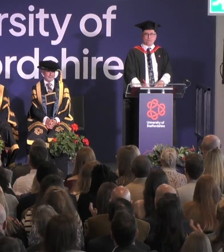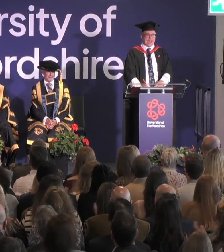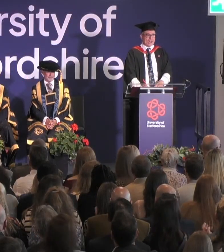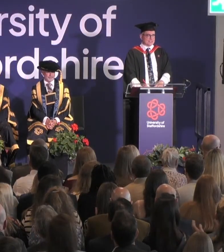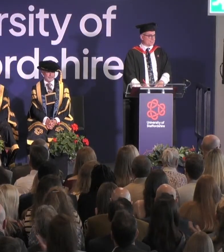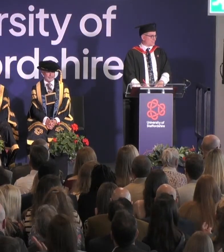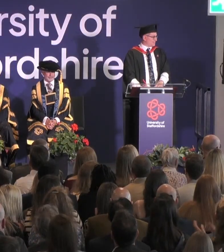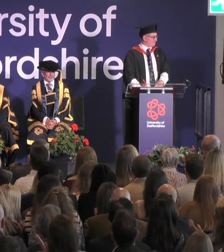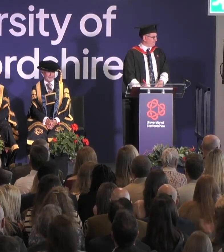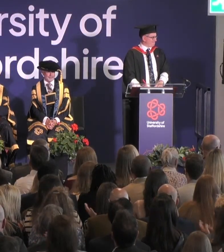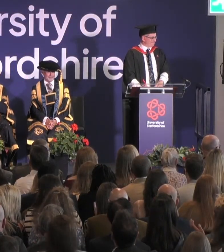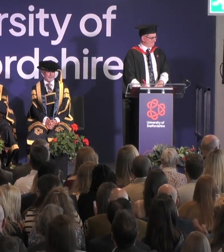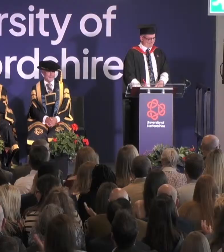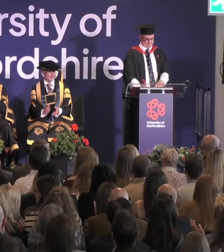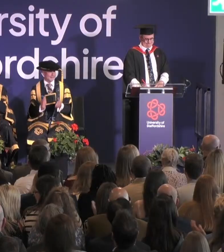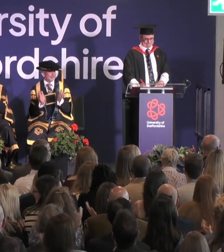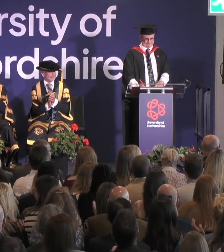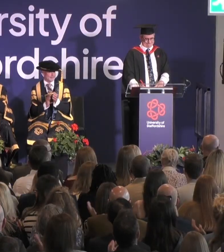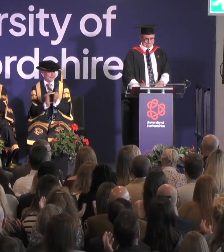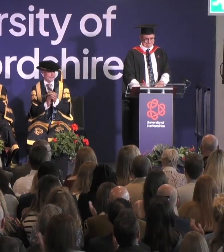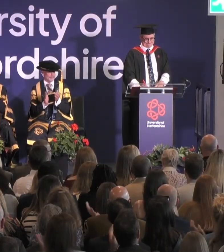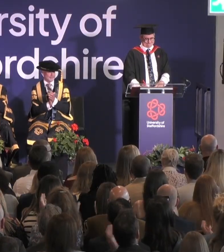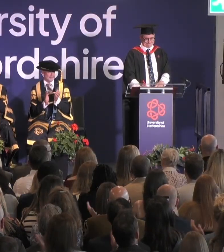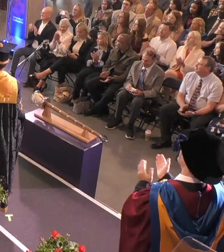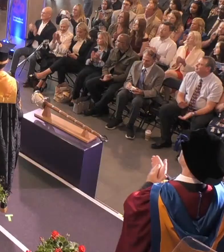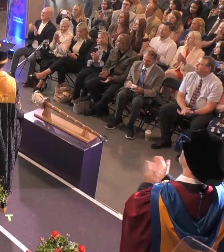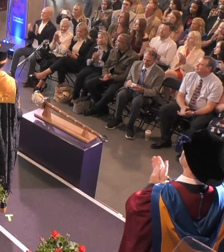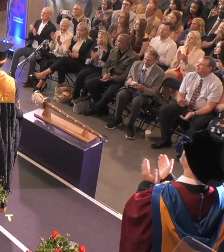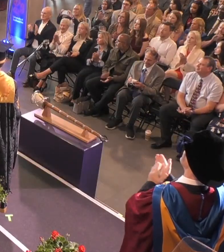Katie Pass.